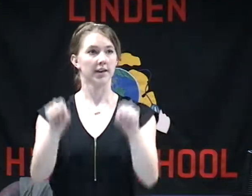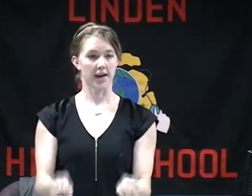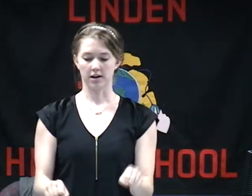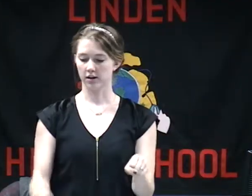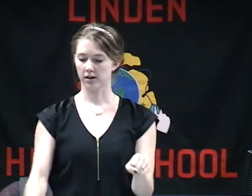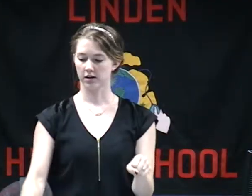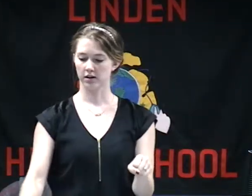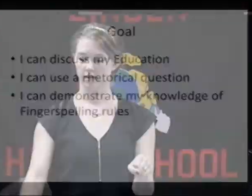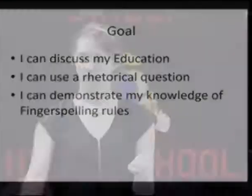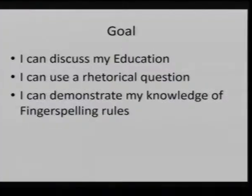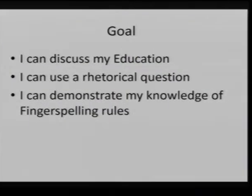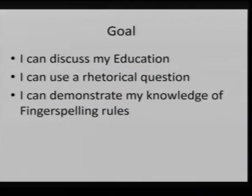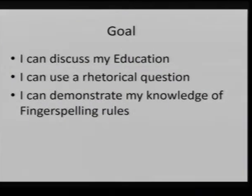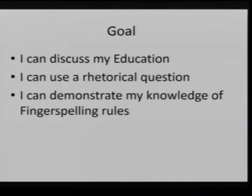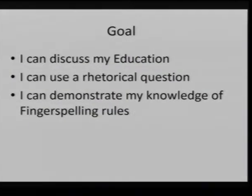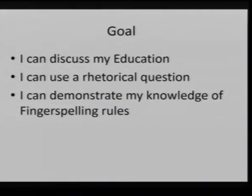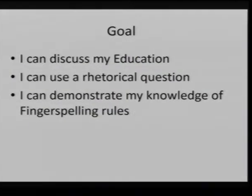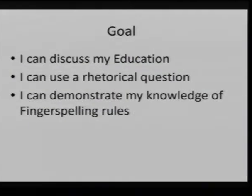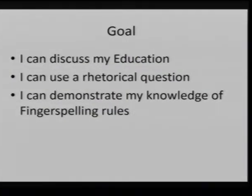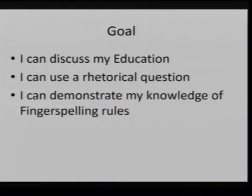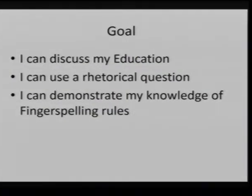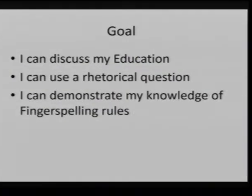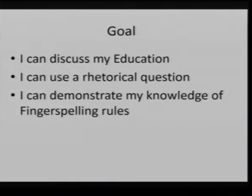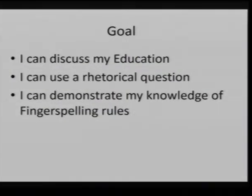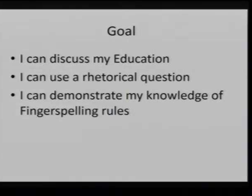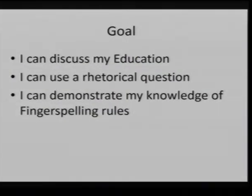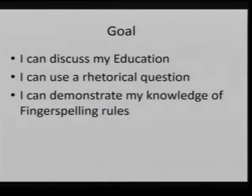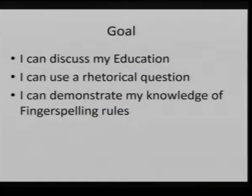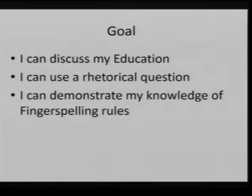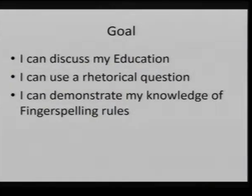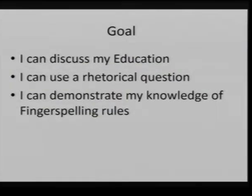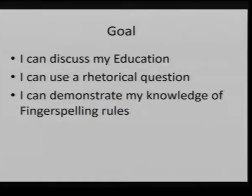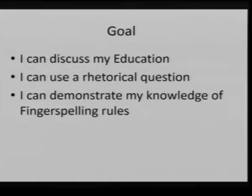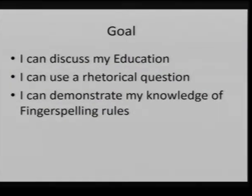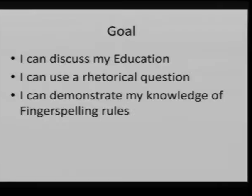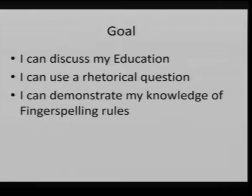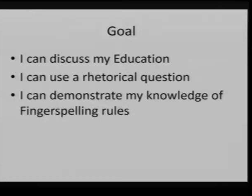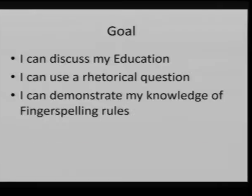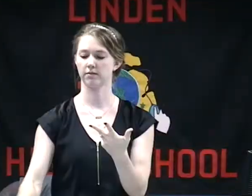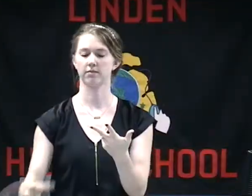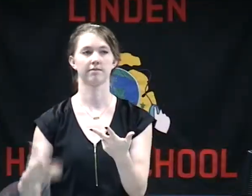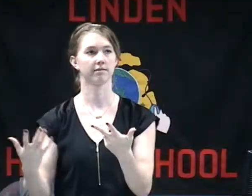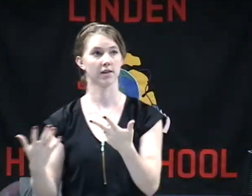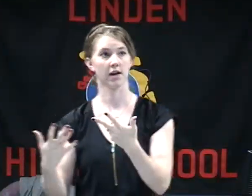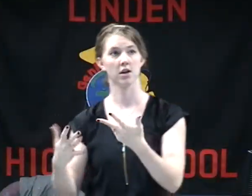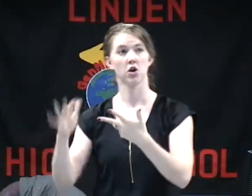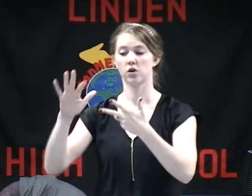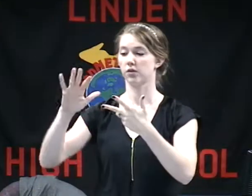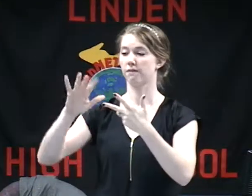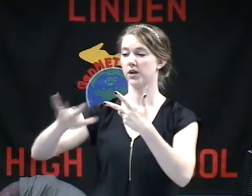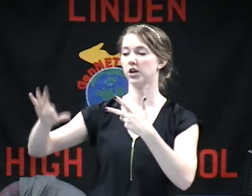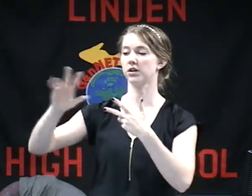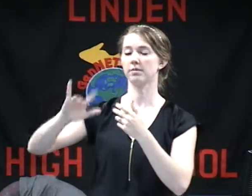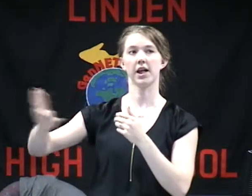can. Number 3, I can demonstrate my knowledge of finger spelling rules. Finger